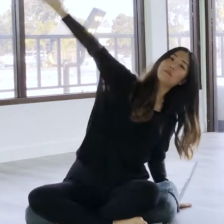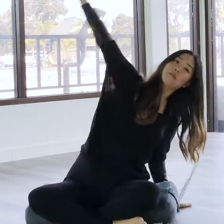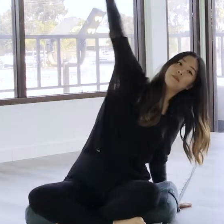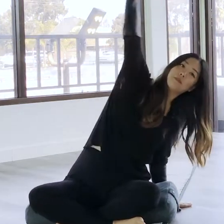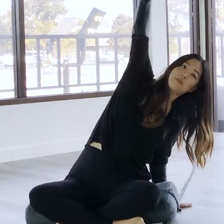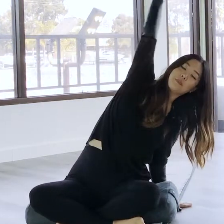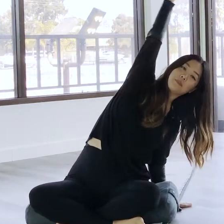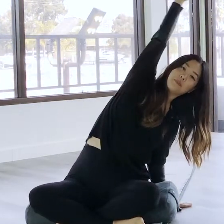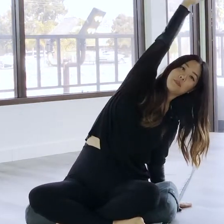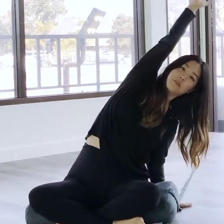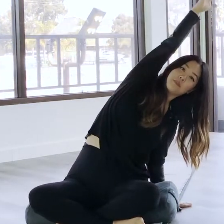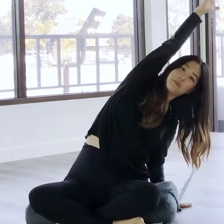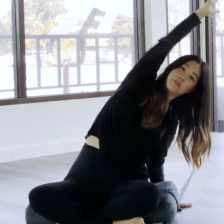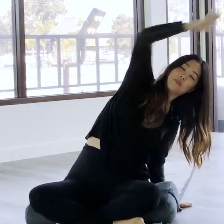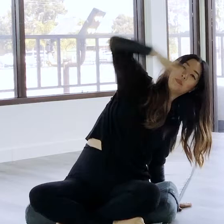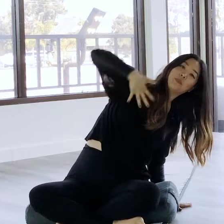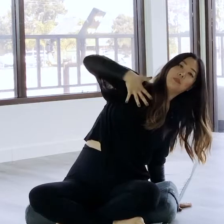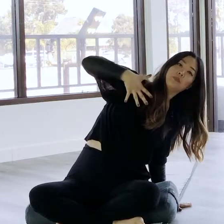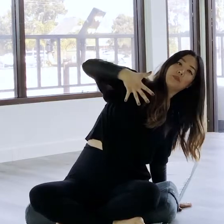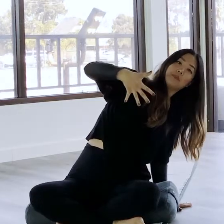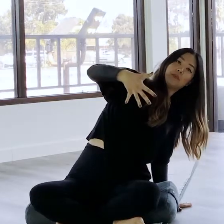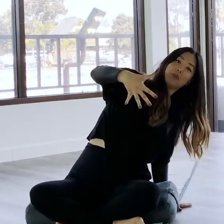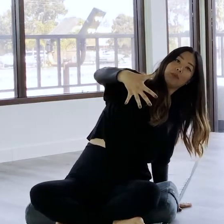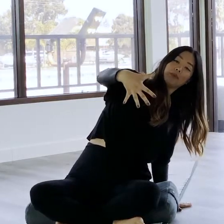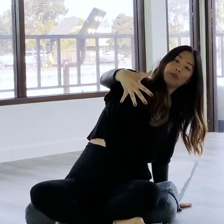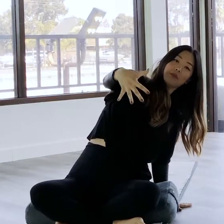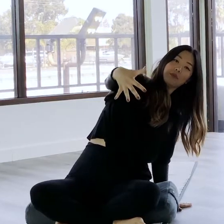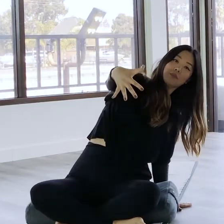Stay with your breath. Big deep inhale.